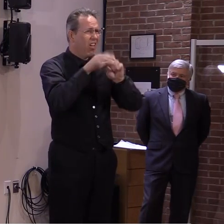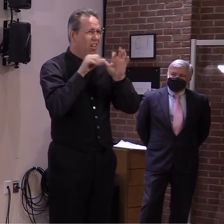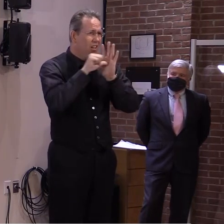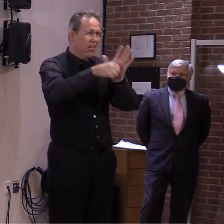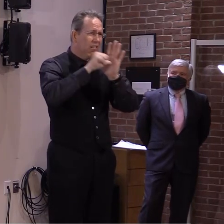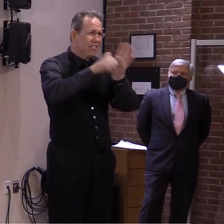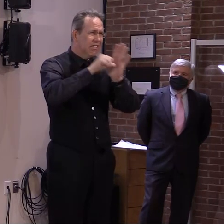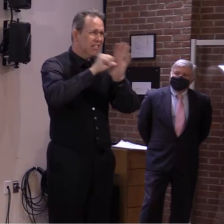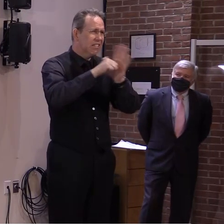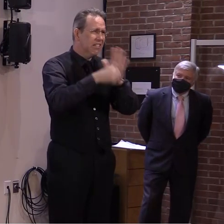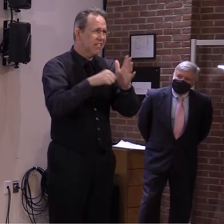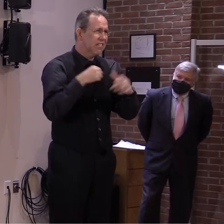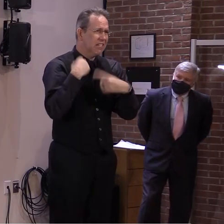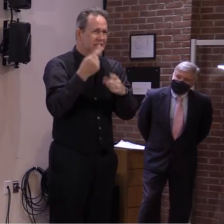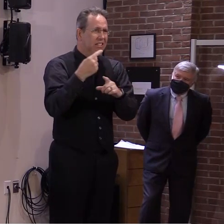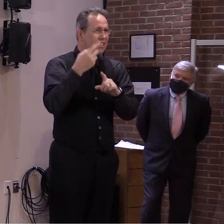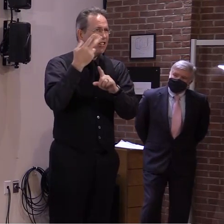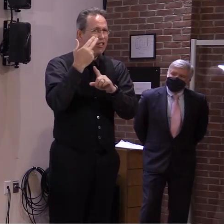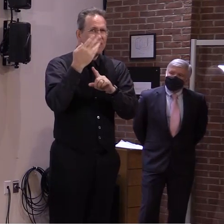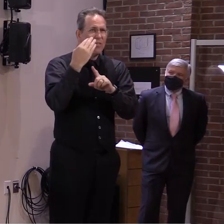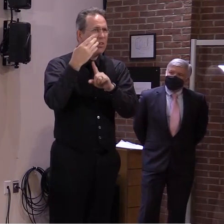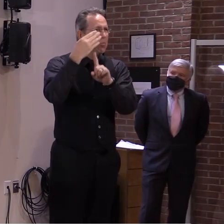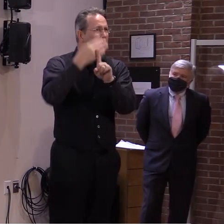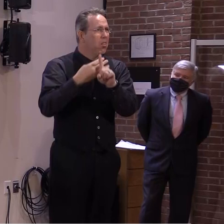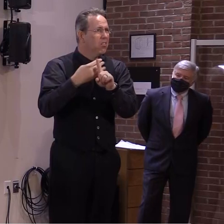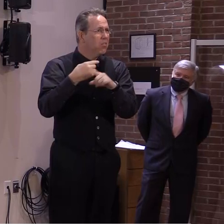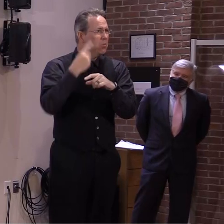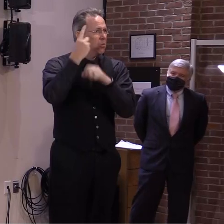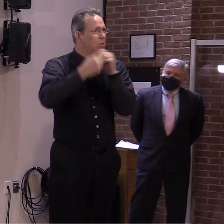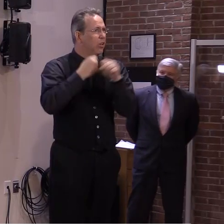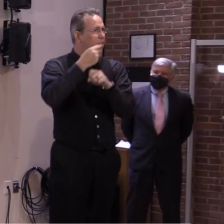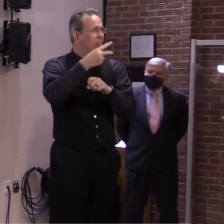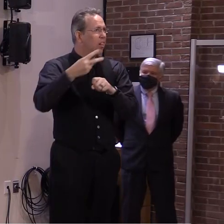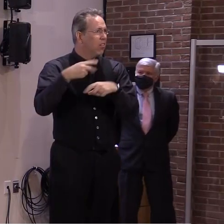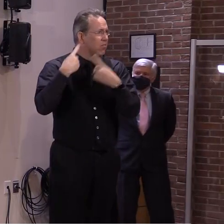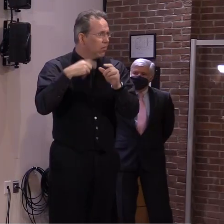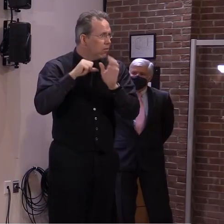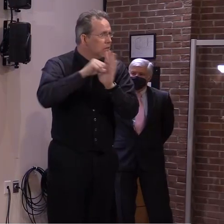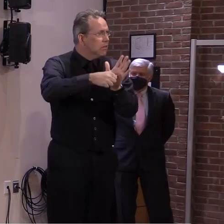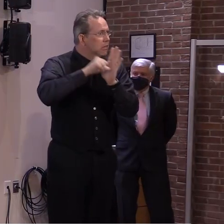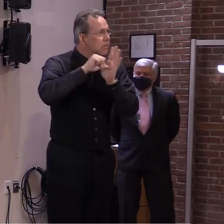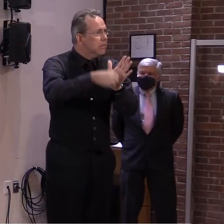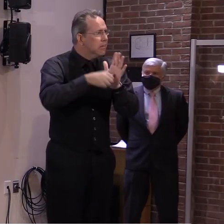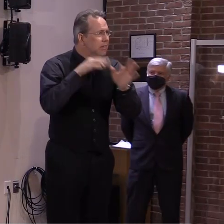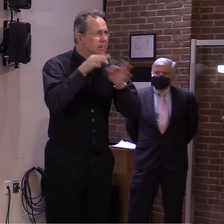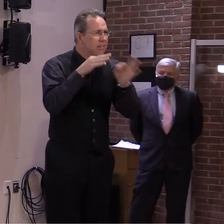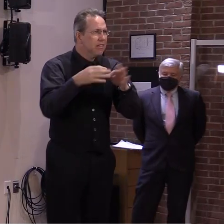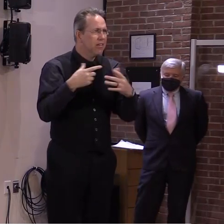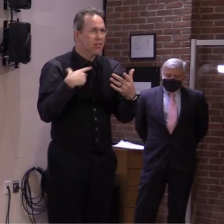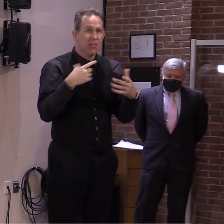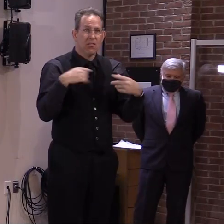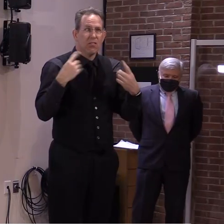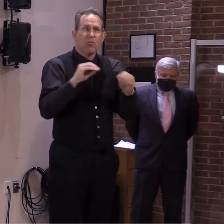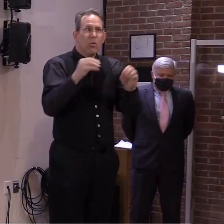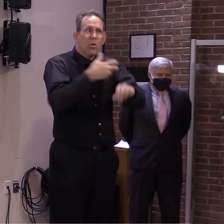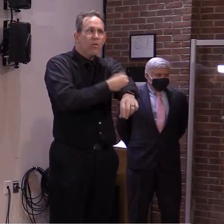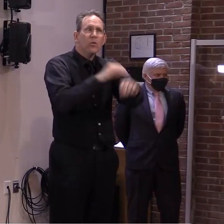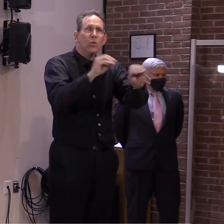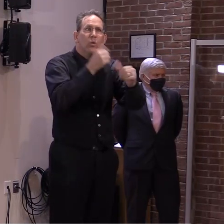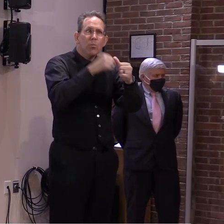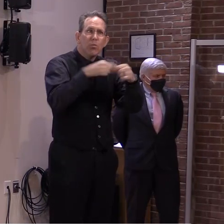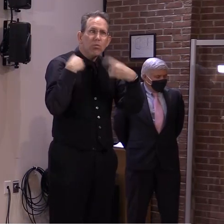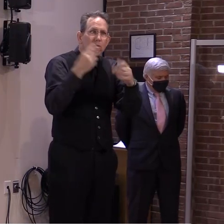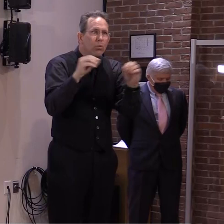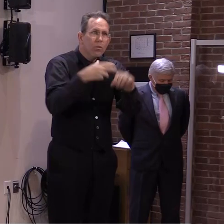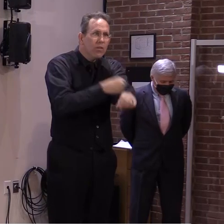14 months when we didn't have, you know, there was a period of time when we didn't have any vaccine available and we were able to